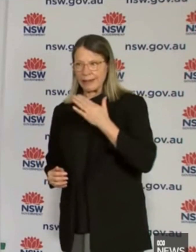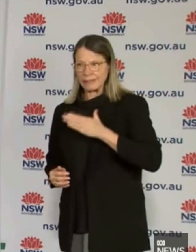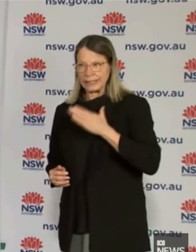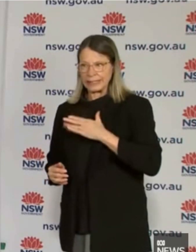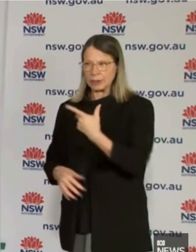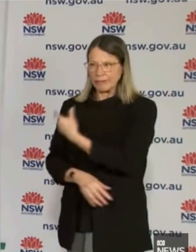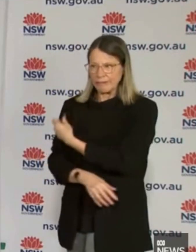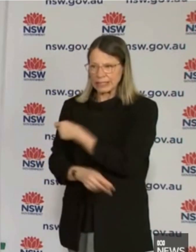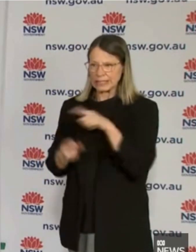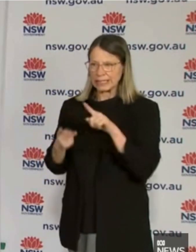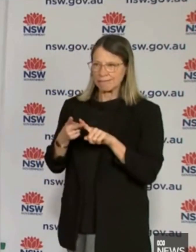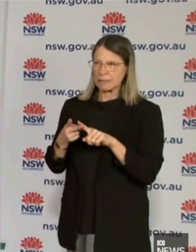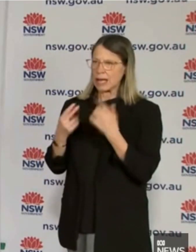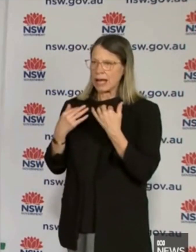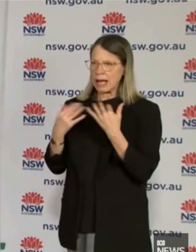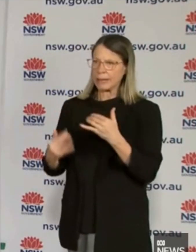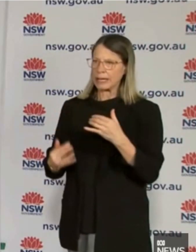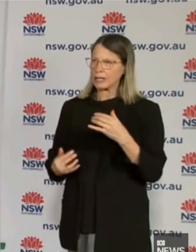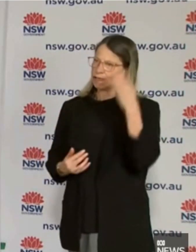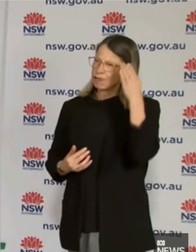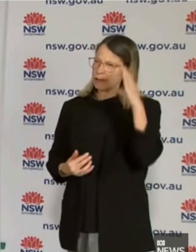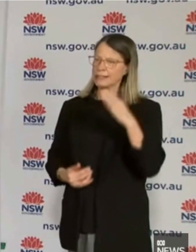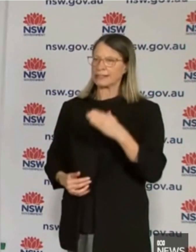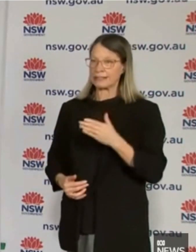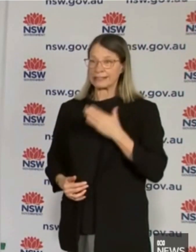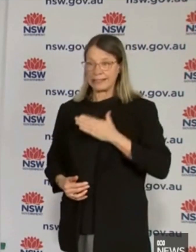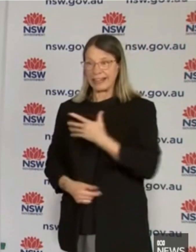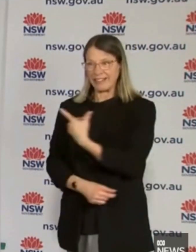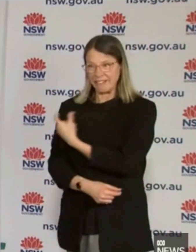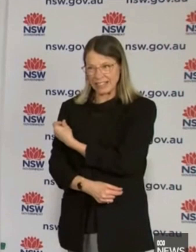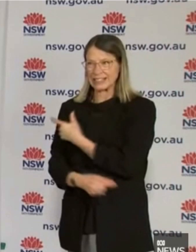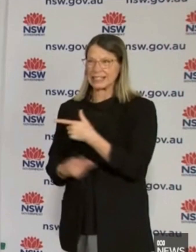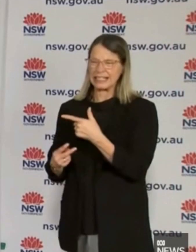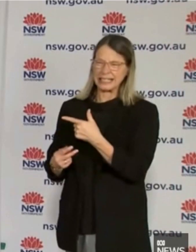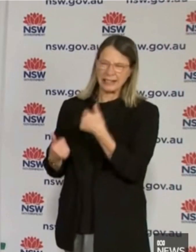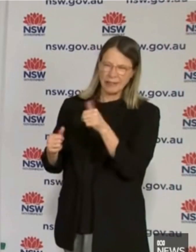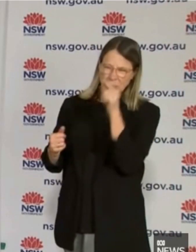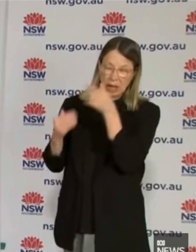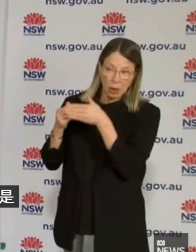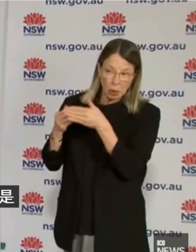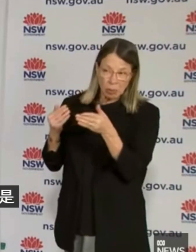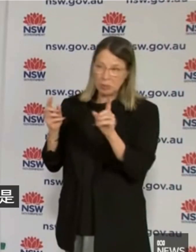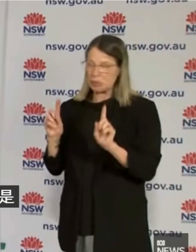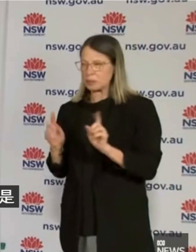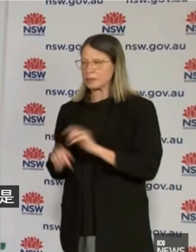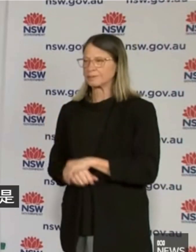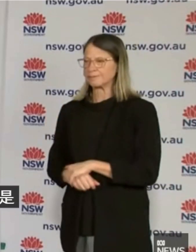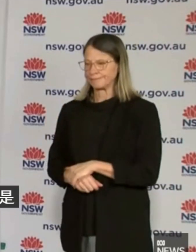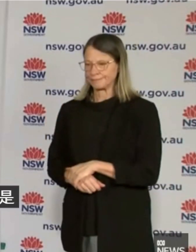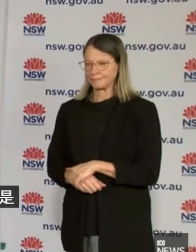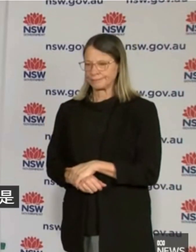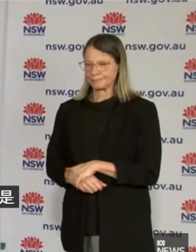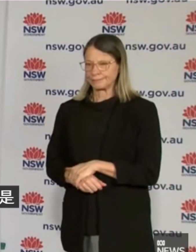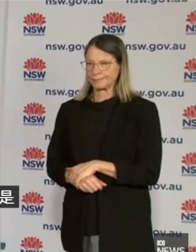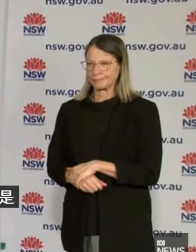what percentage of residents are vaccinated. One of the things that really bothers me is that, when we looked at